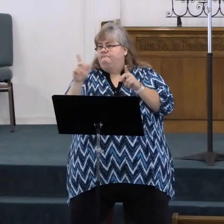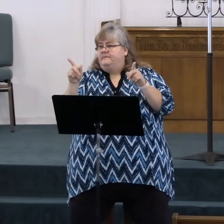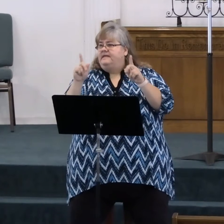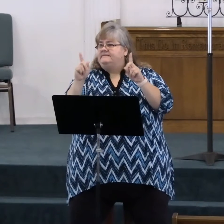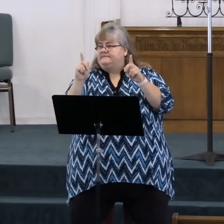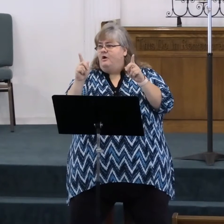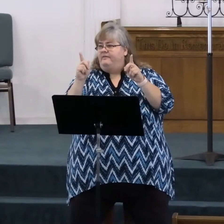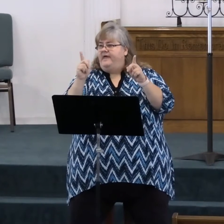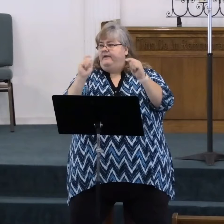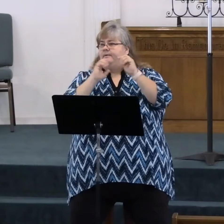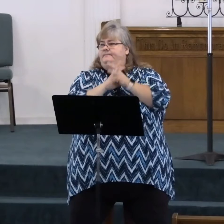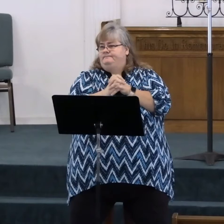It's not there.